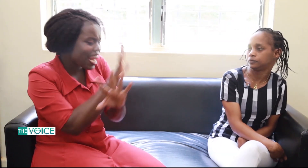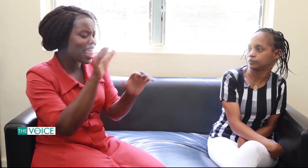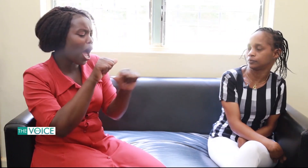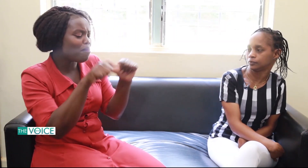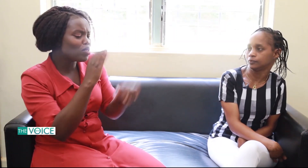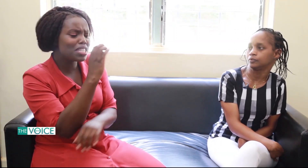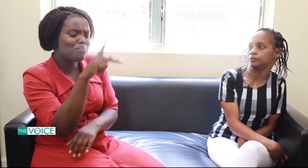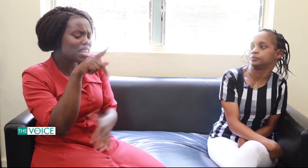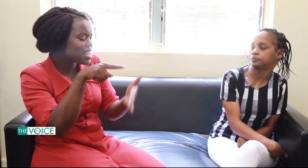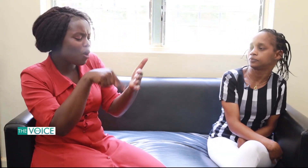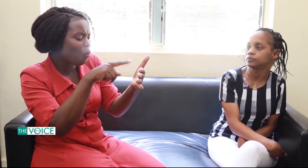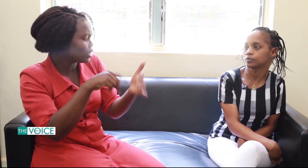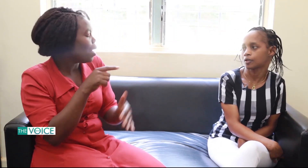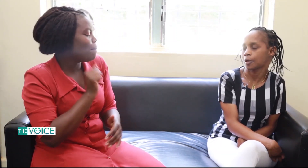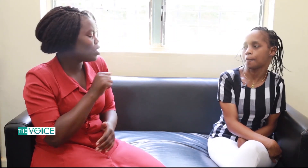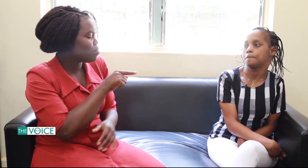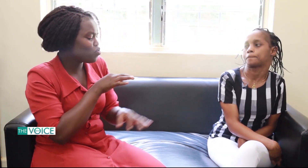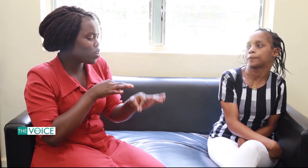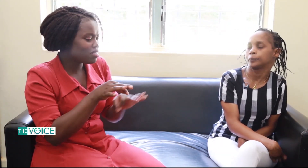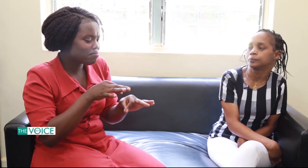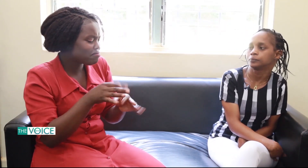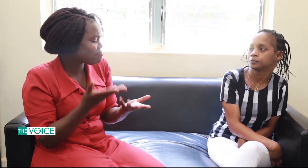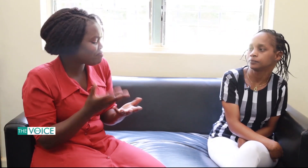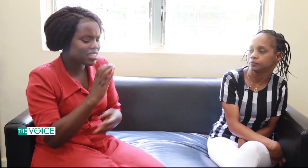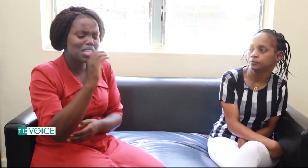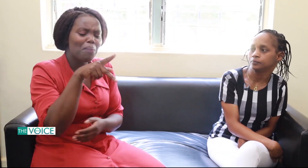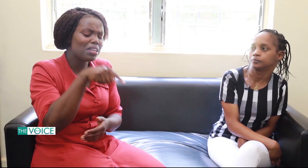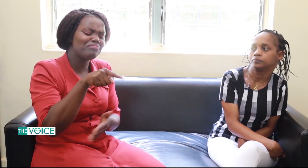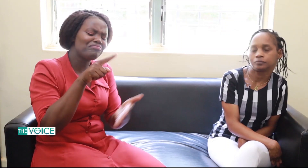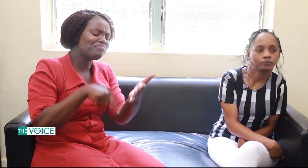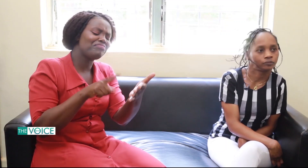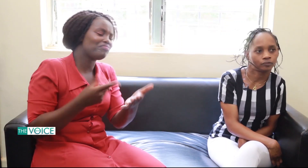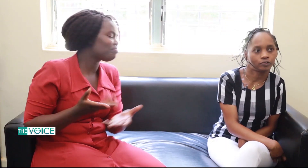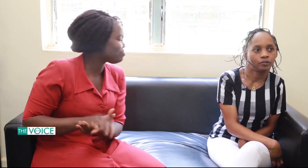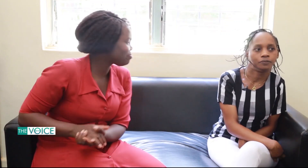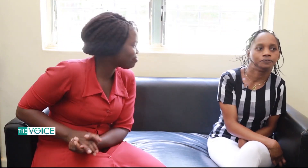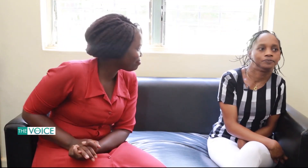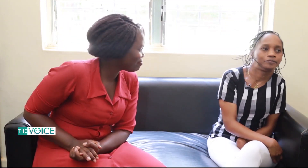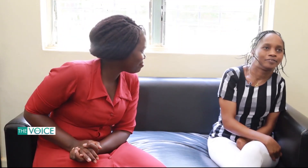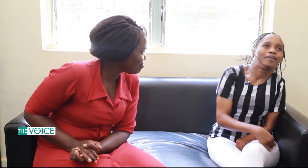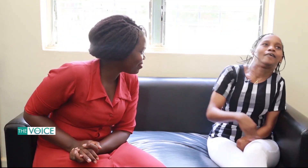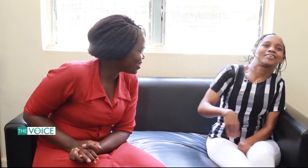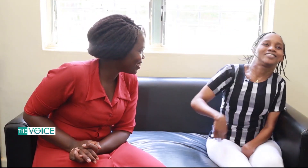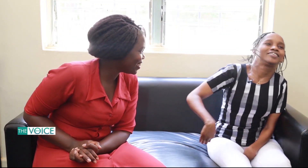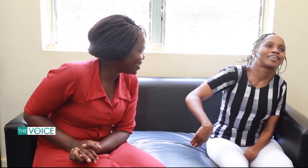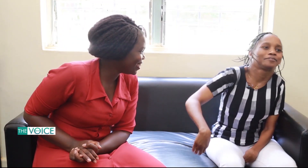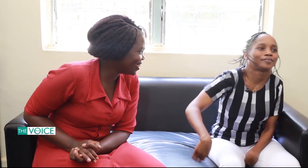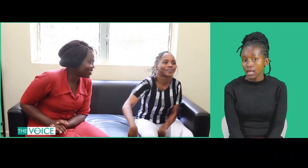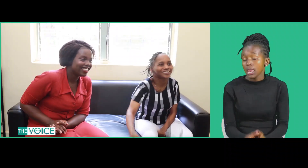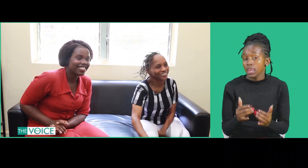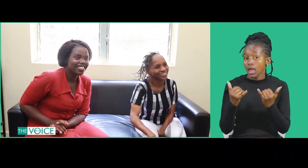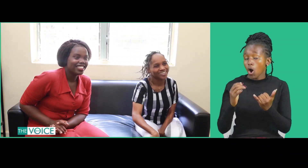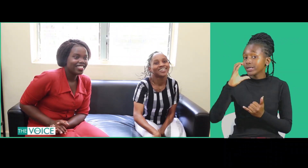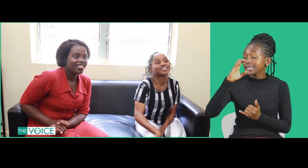people's opinion, but that is very clear about cerebral palsy. Can you explain what is cerebral palsy? Okay,